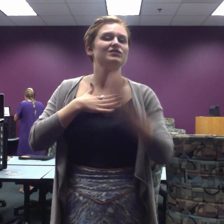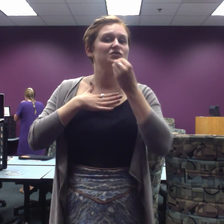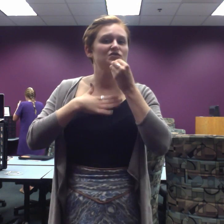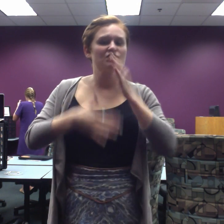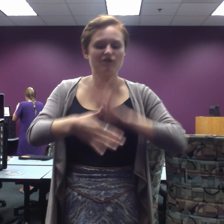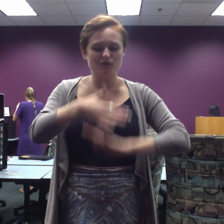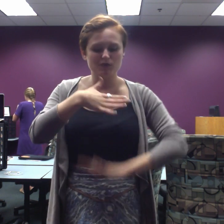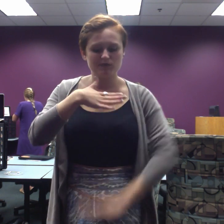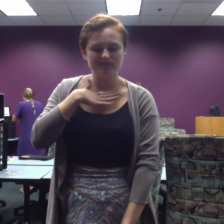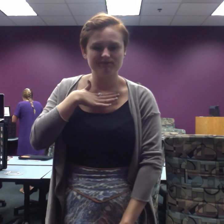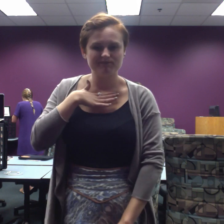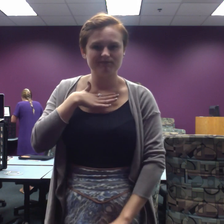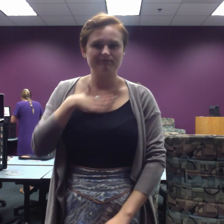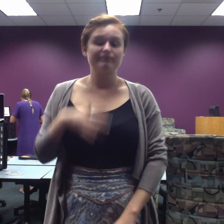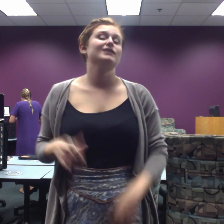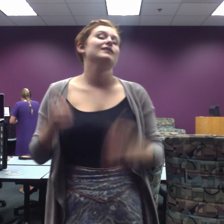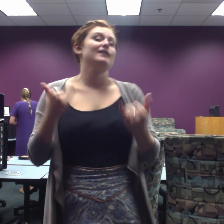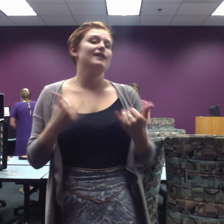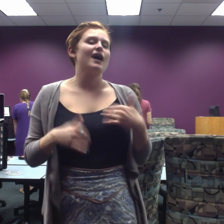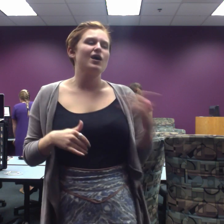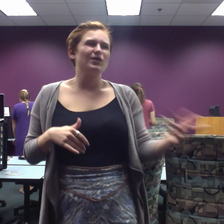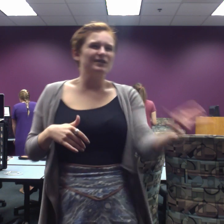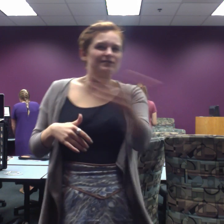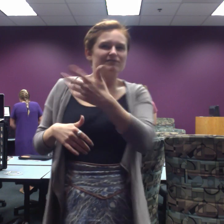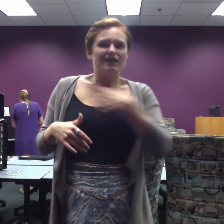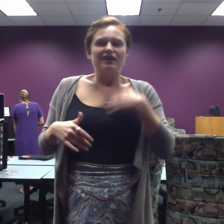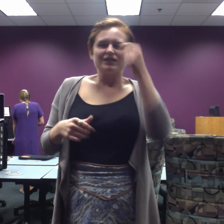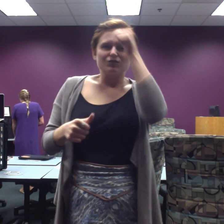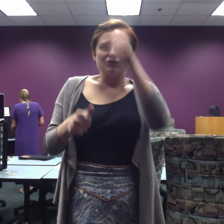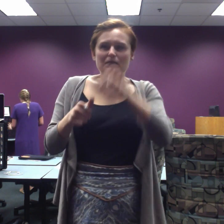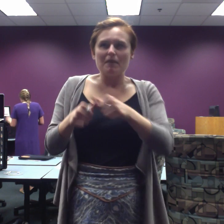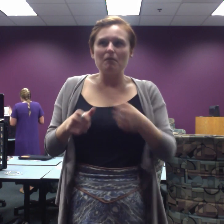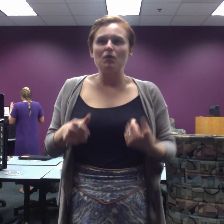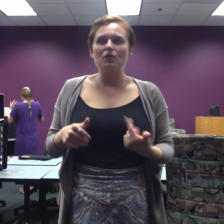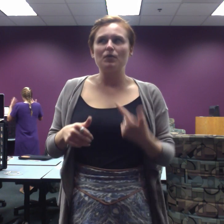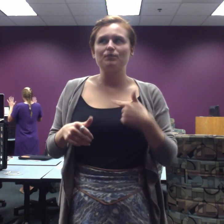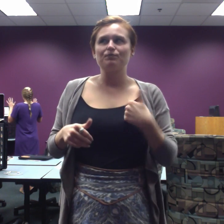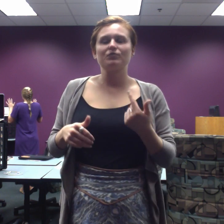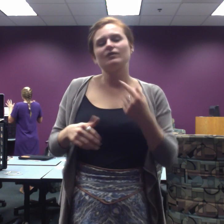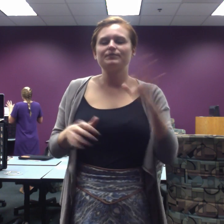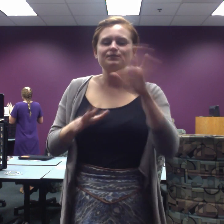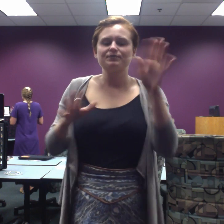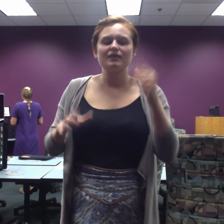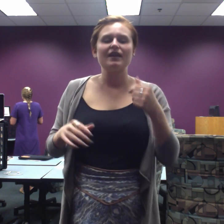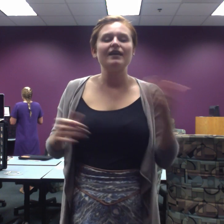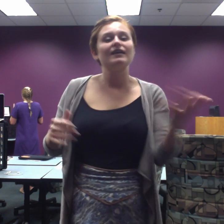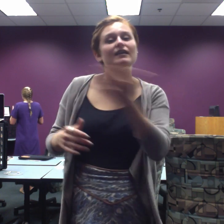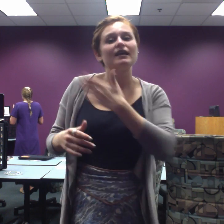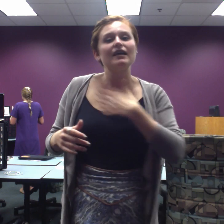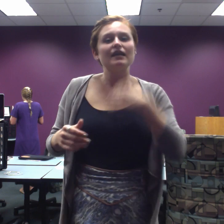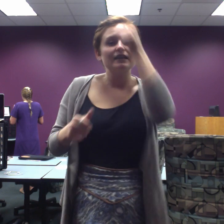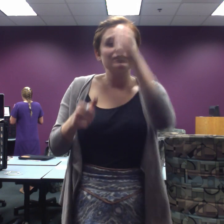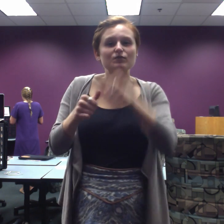go back up to the top of the digestive system and talk about our mouths. Remember the other day we did do